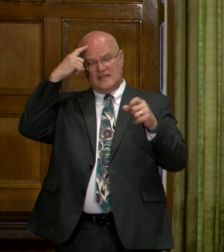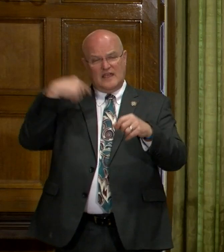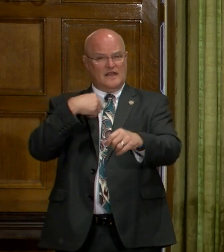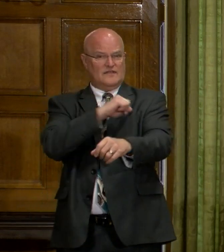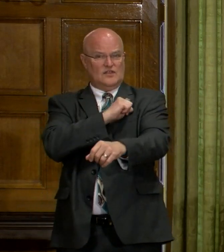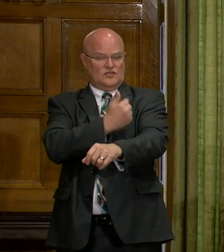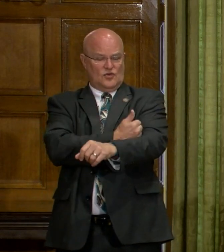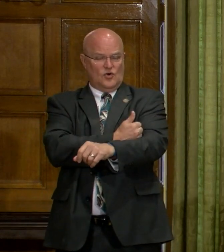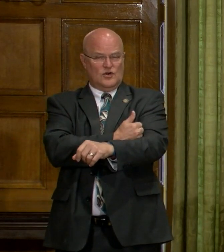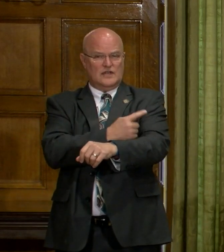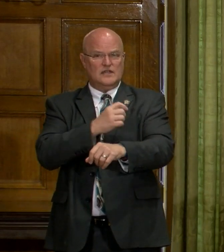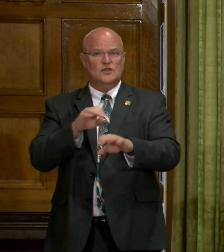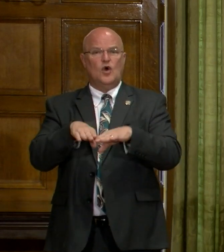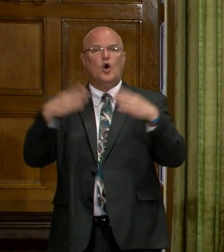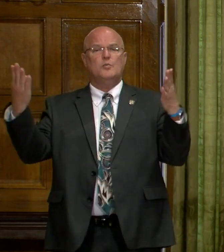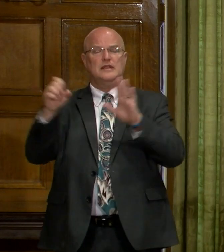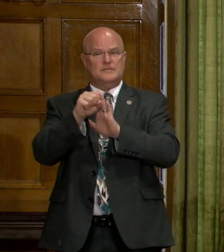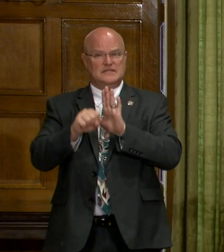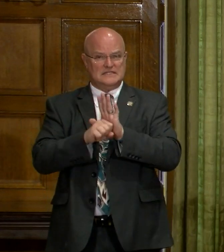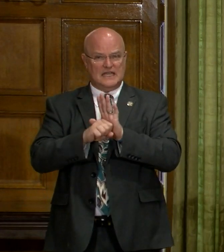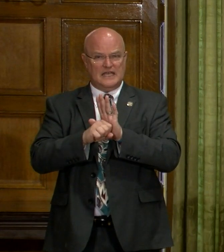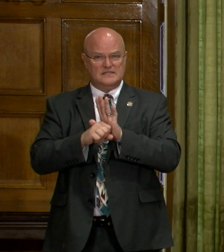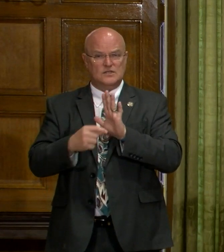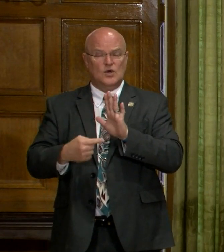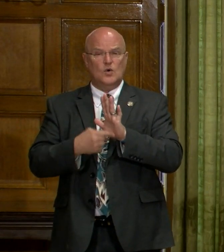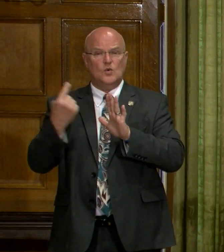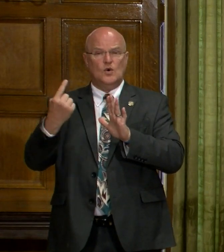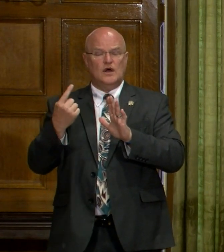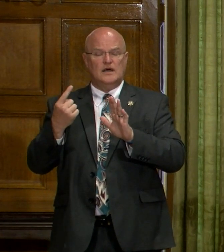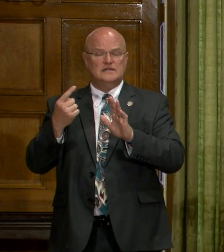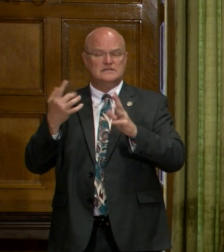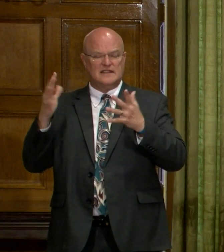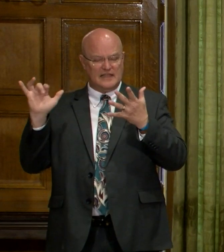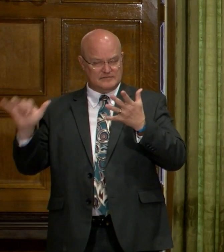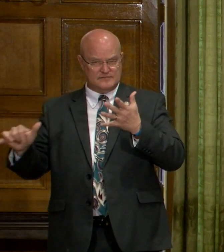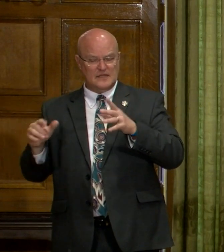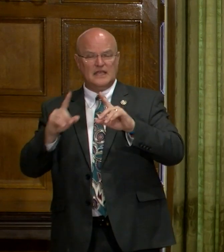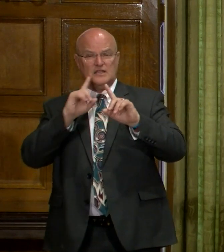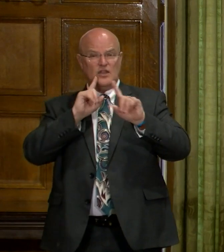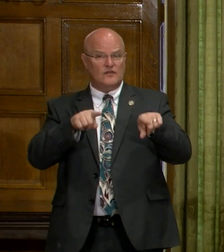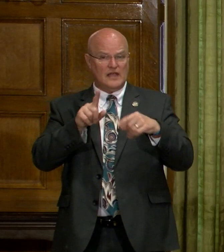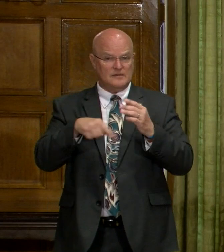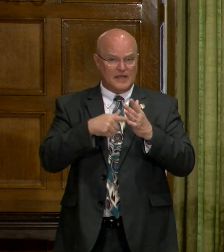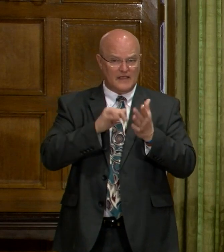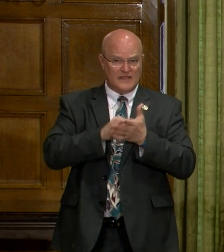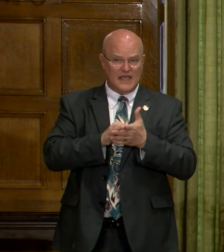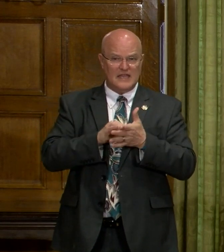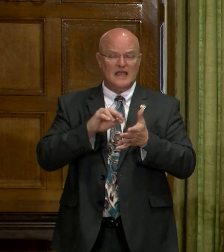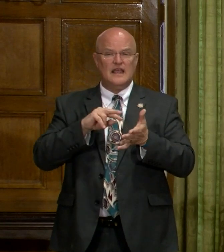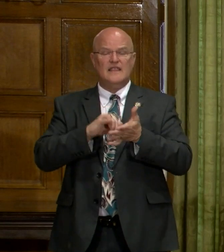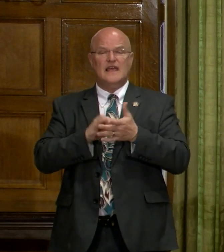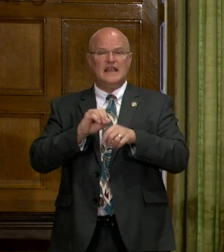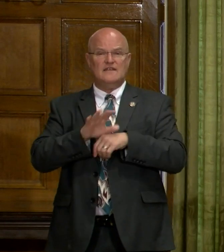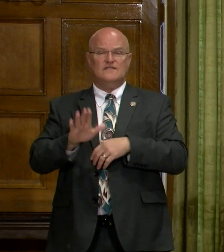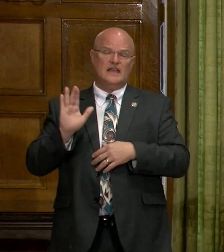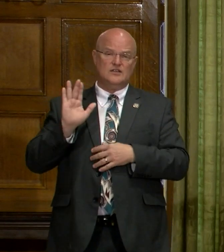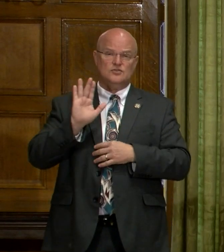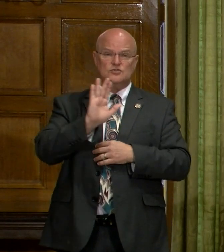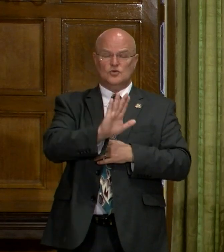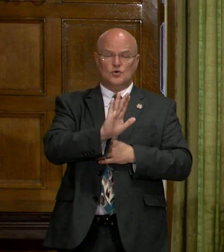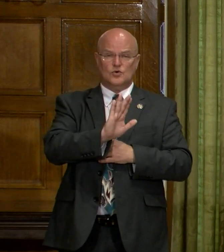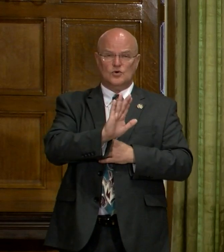authority to open up the states. Wanted to get your reaction to that, but also see, you know, does that affect